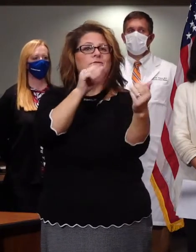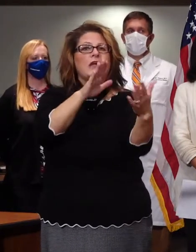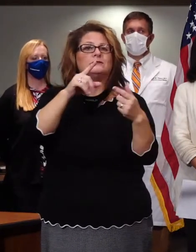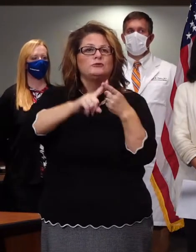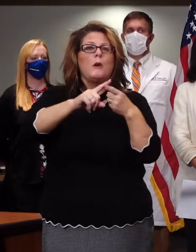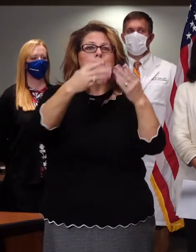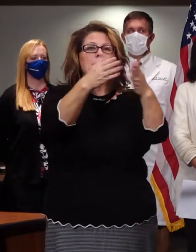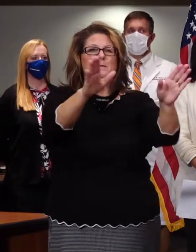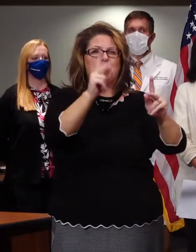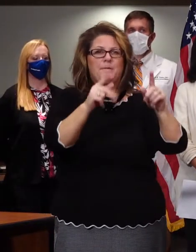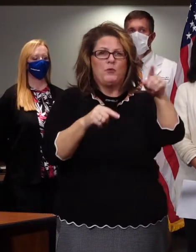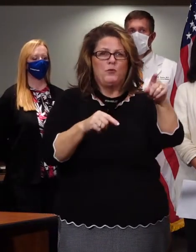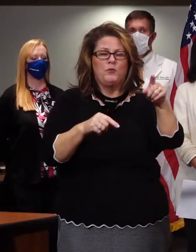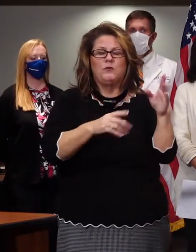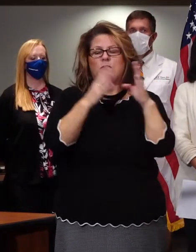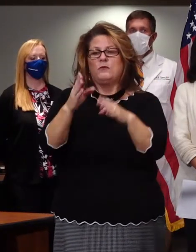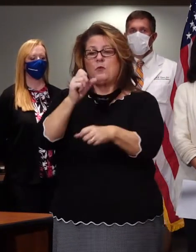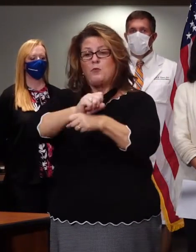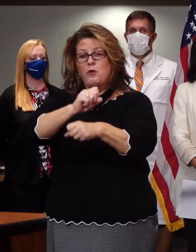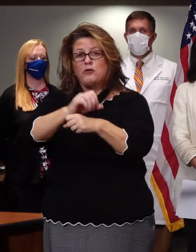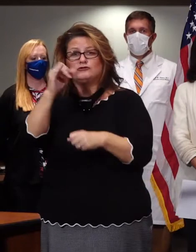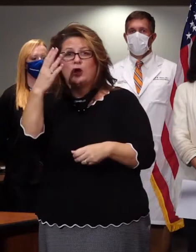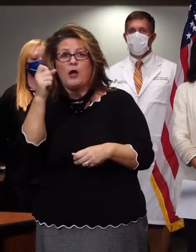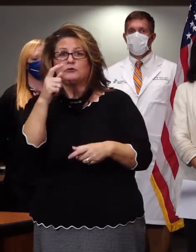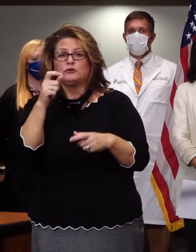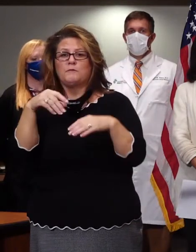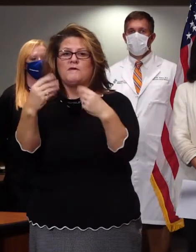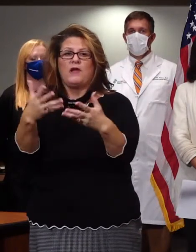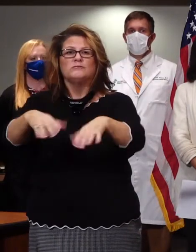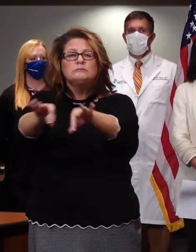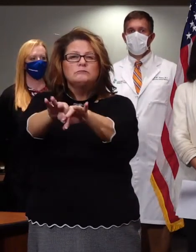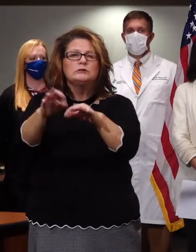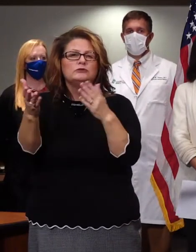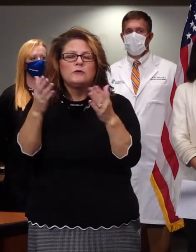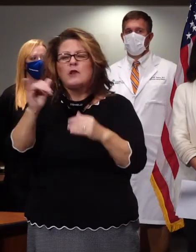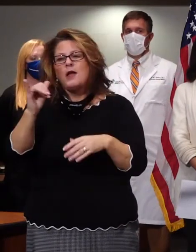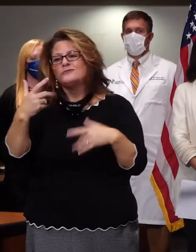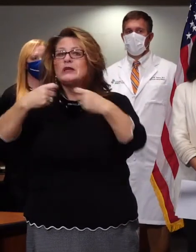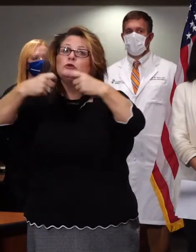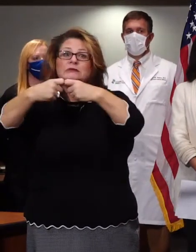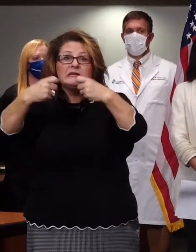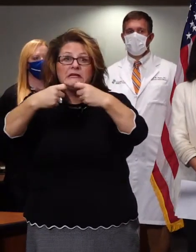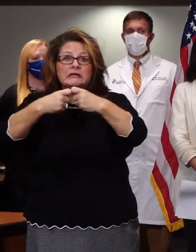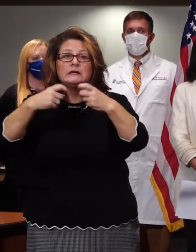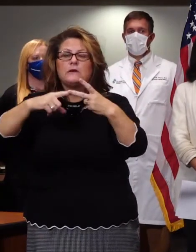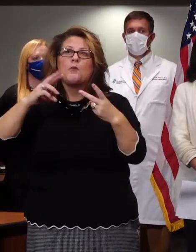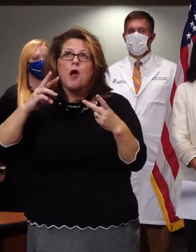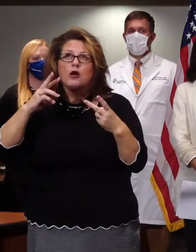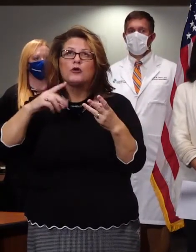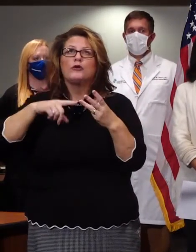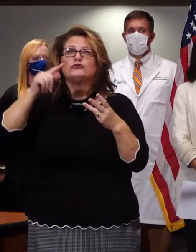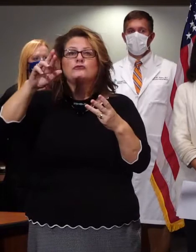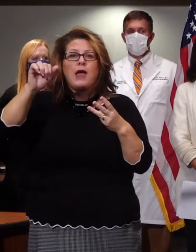public. Workers in jobs that provide critical services such as utilities workers, water,